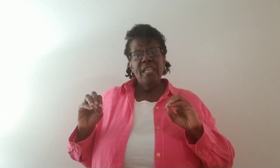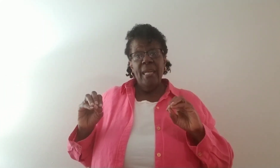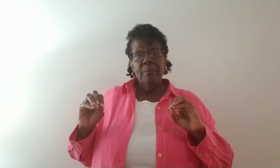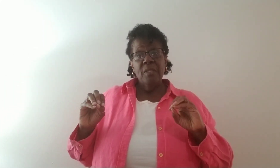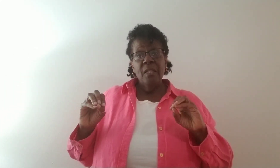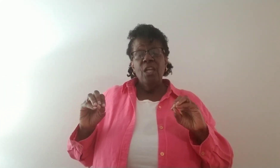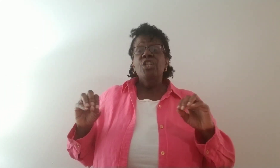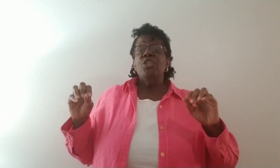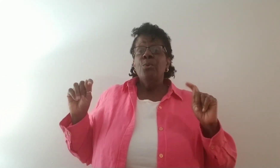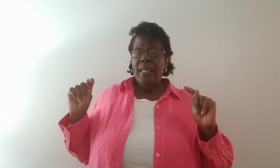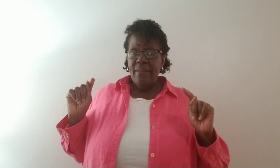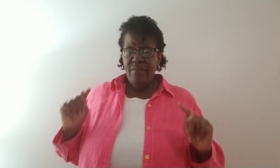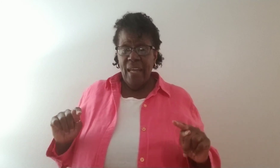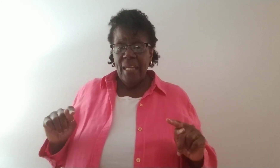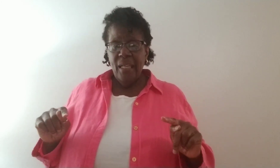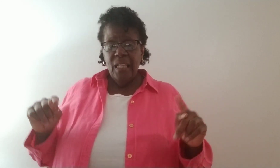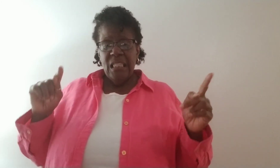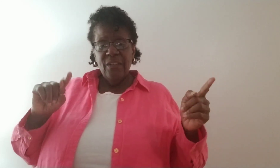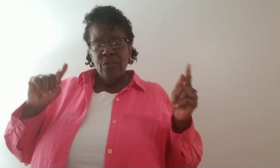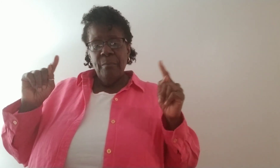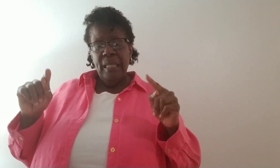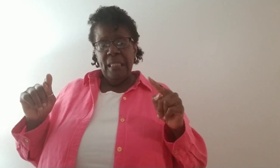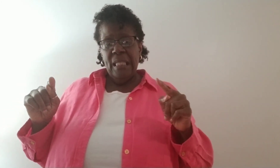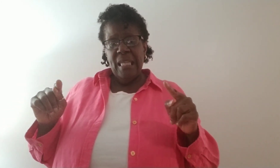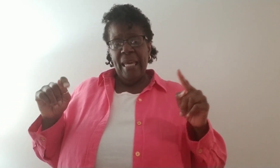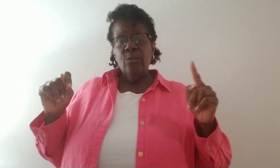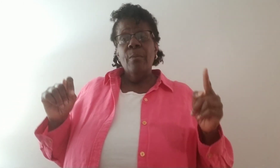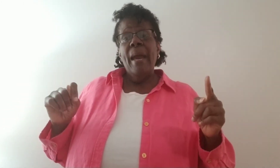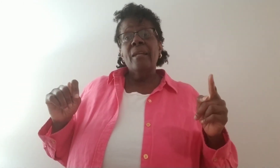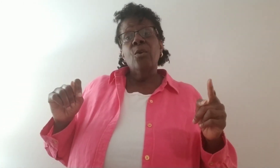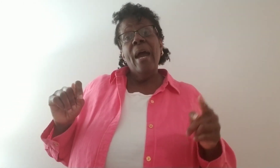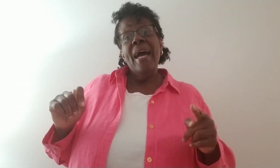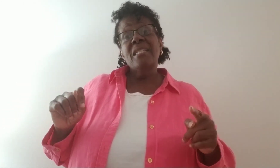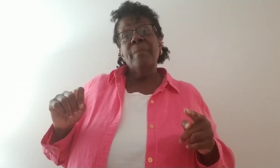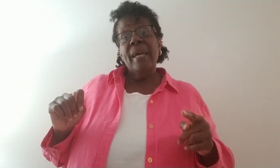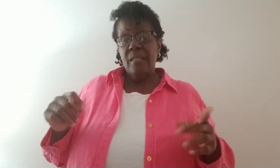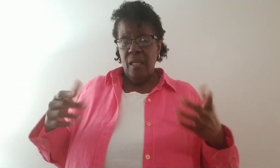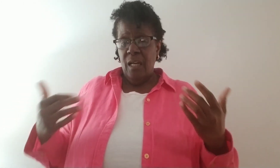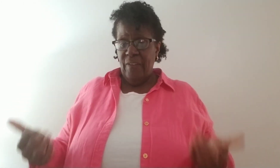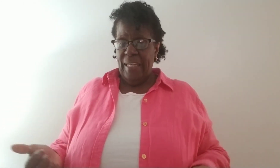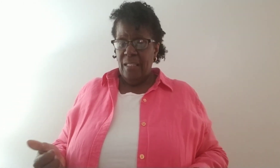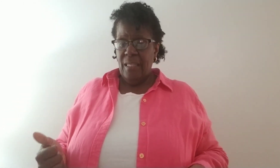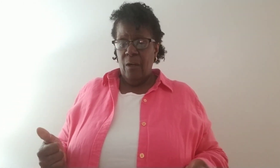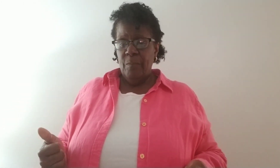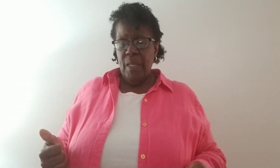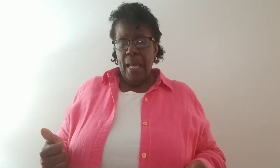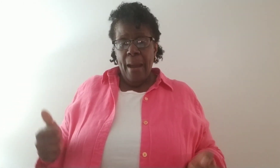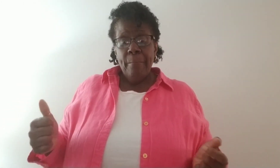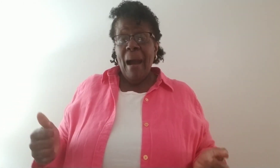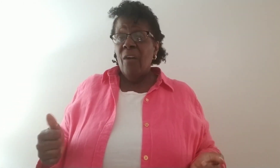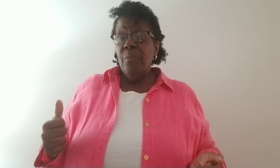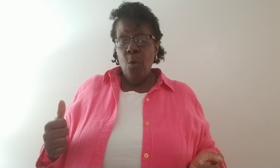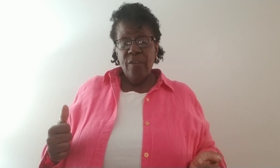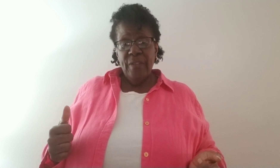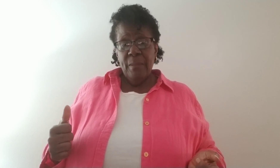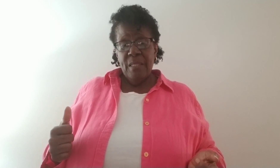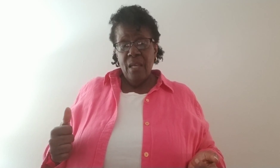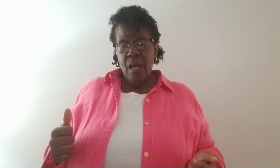shaped to convey different meanings and grammatical aspects of ASL. Mouth morphings